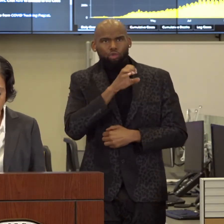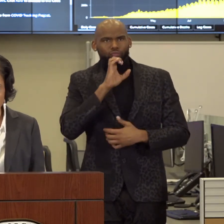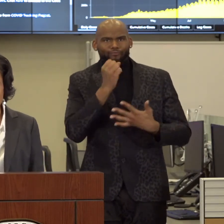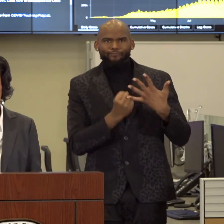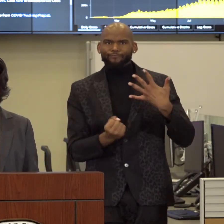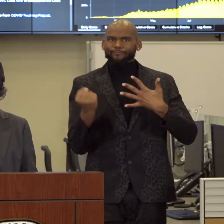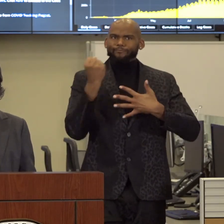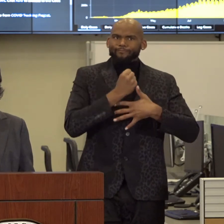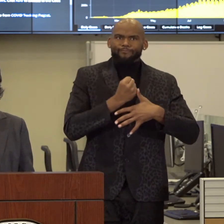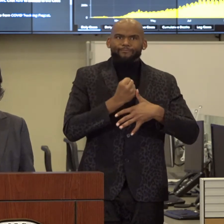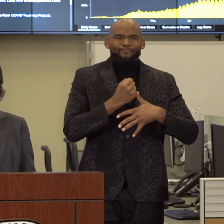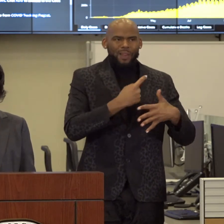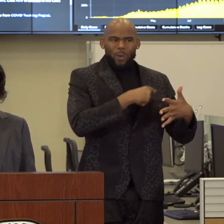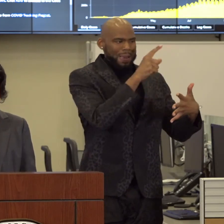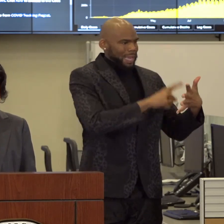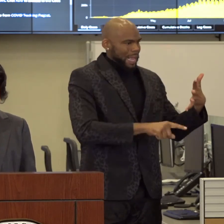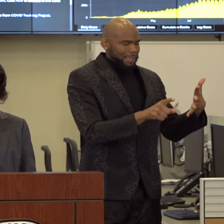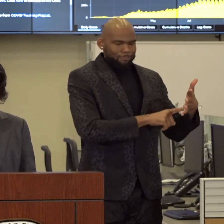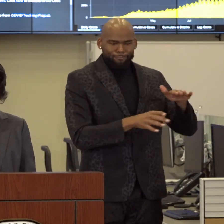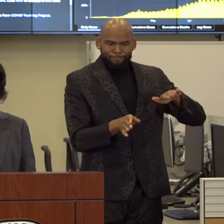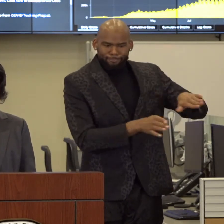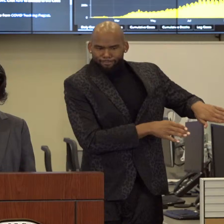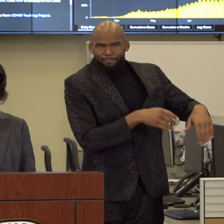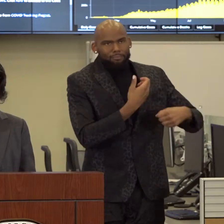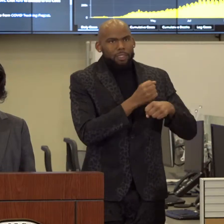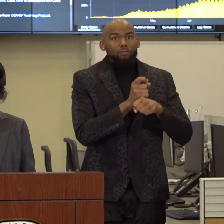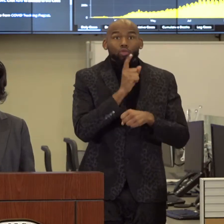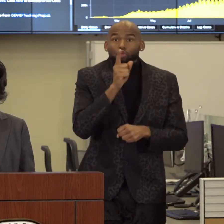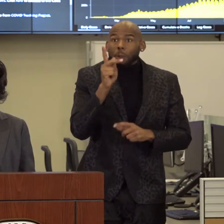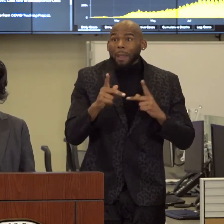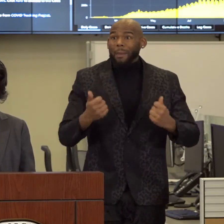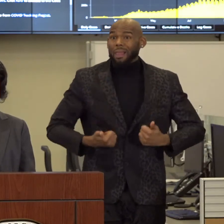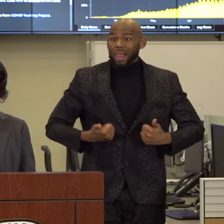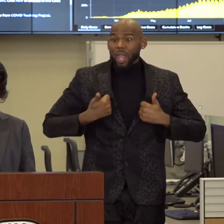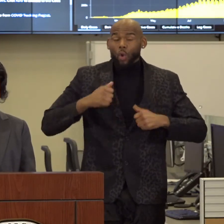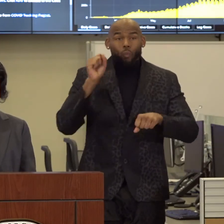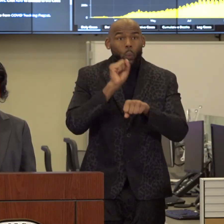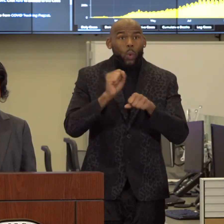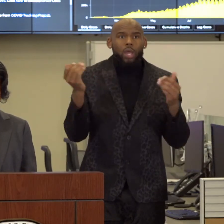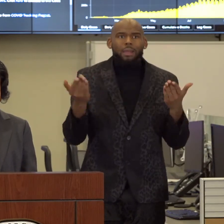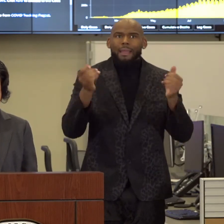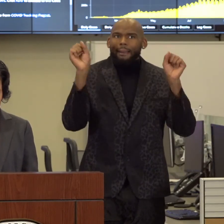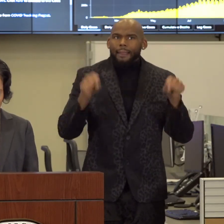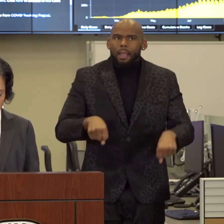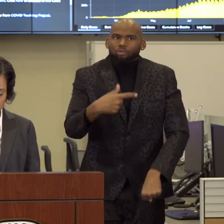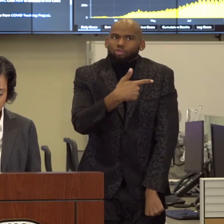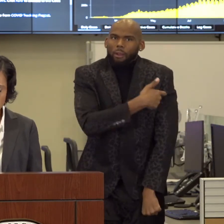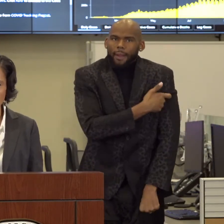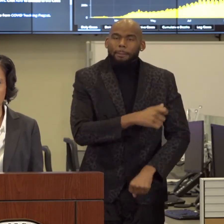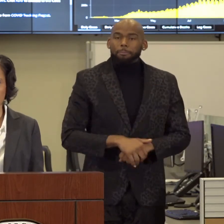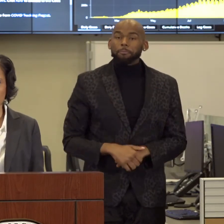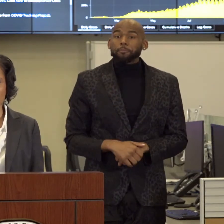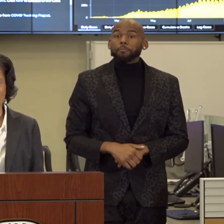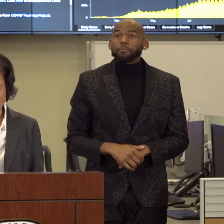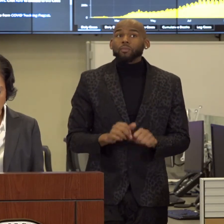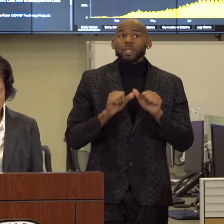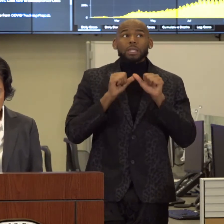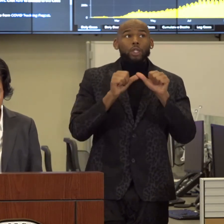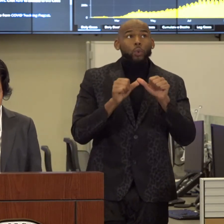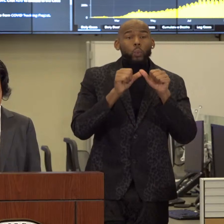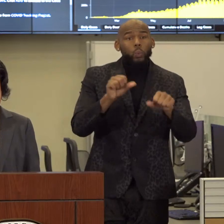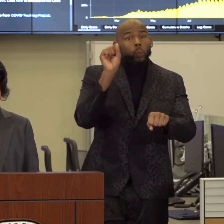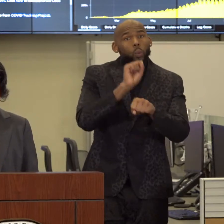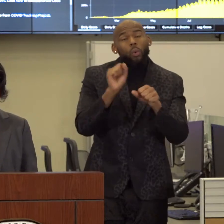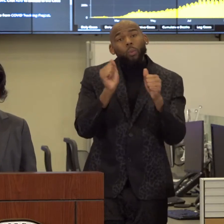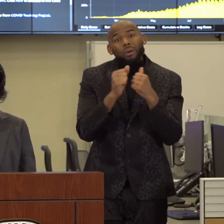these appointments to make sure that people who live here and work here are able to get the vaccine. We're continuing to work